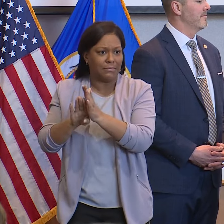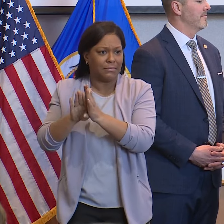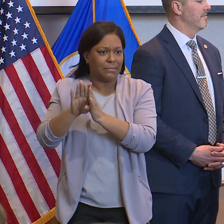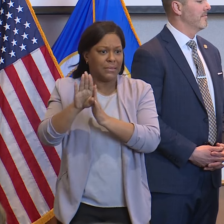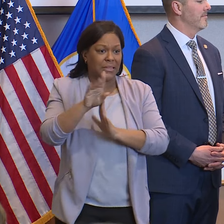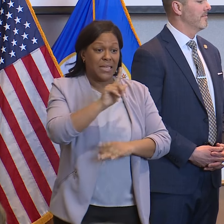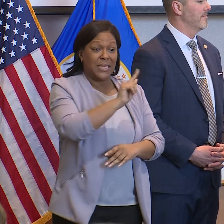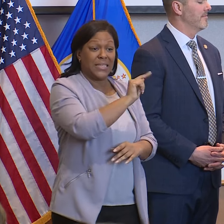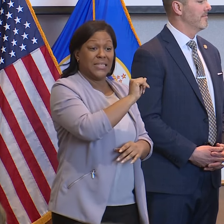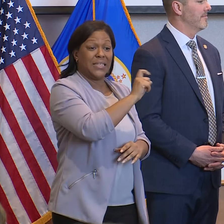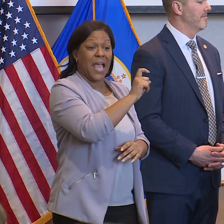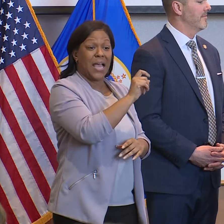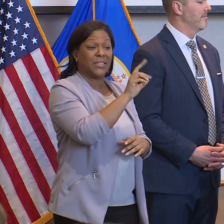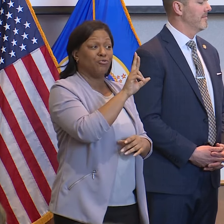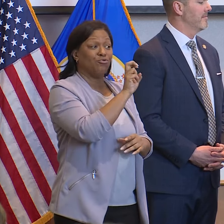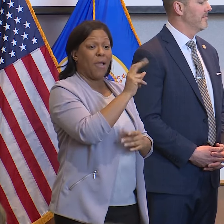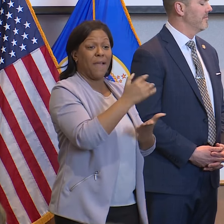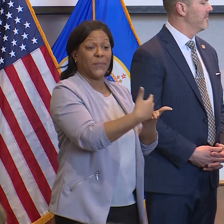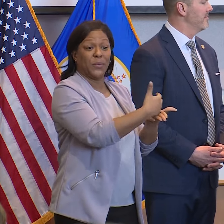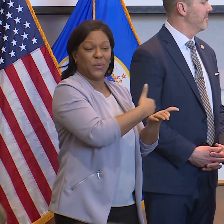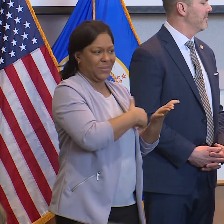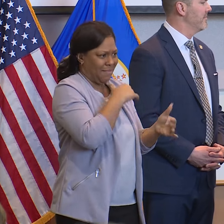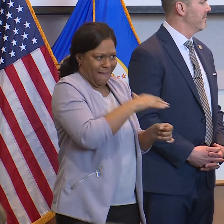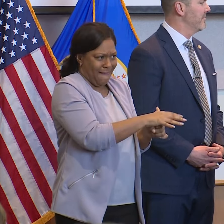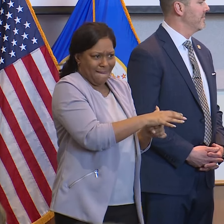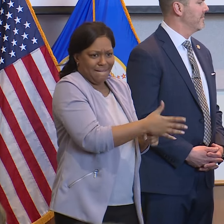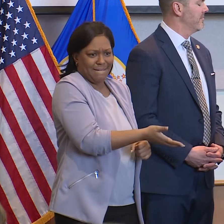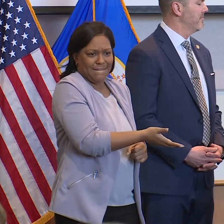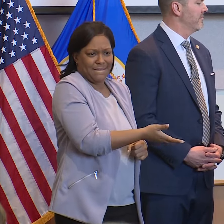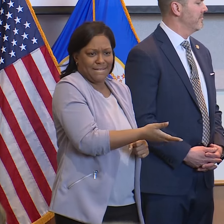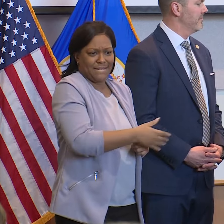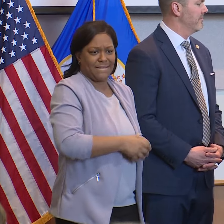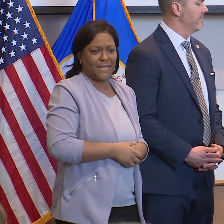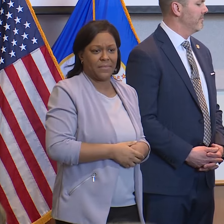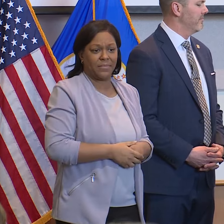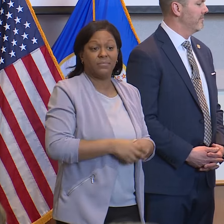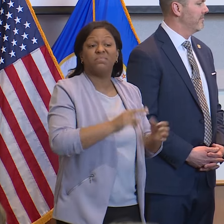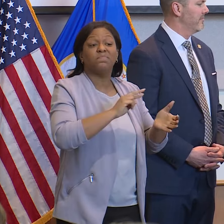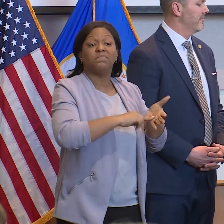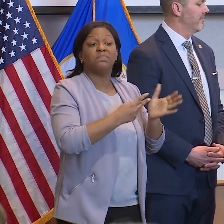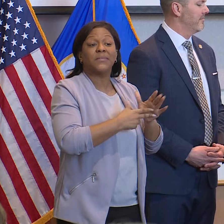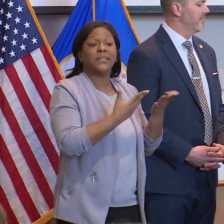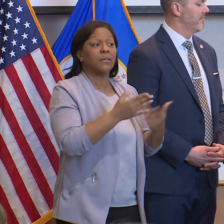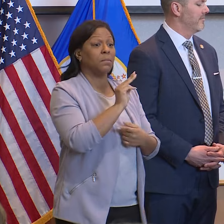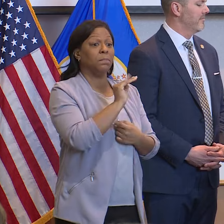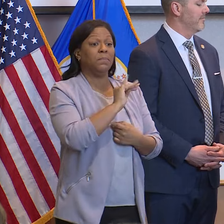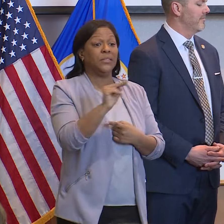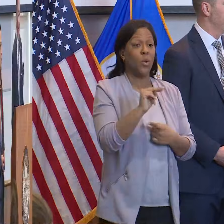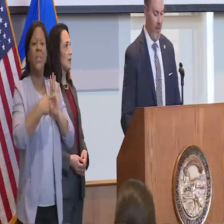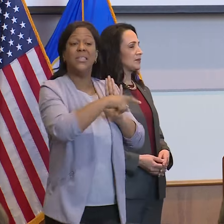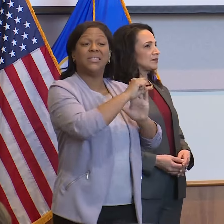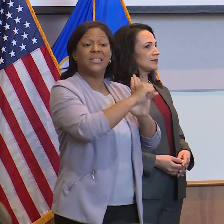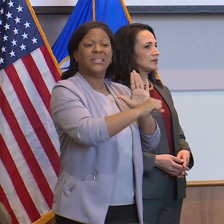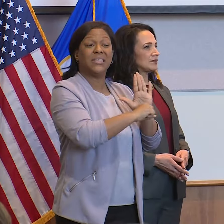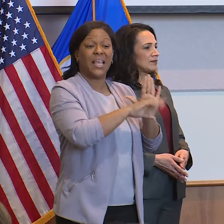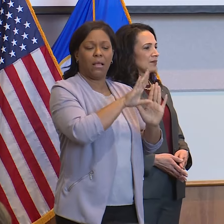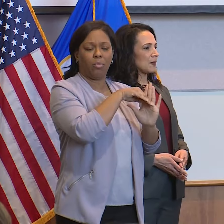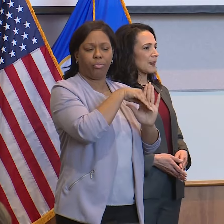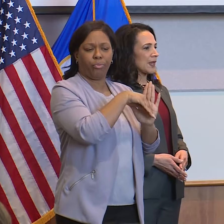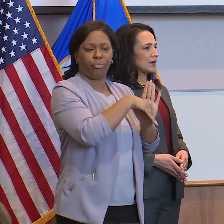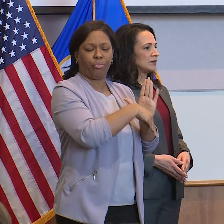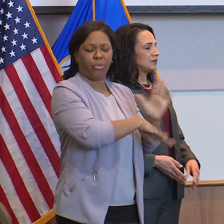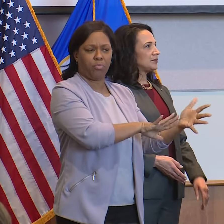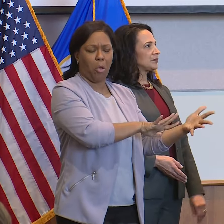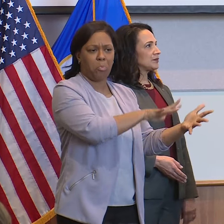the DFL's spending demands. This goes to show that we have a spending problem in Minnesota, not a revenue problem. Democrats